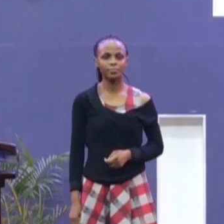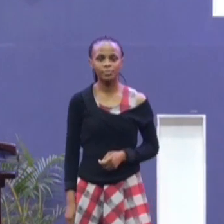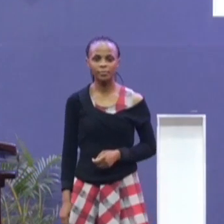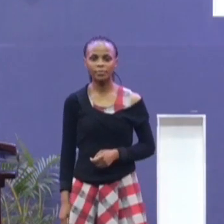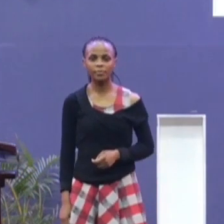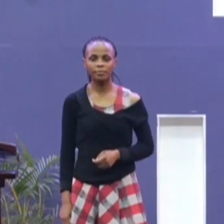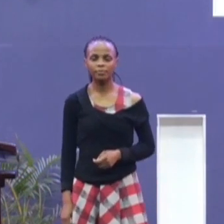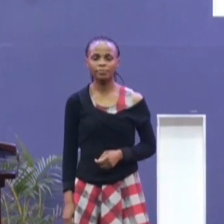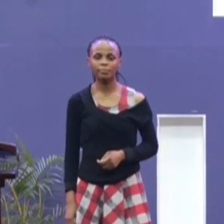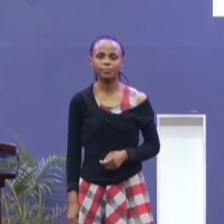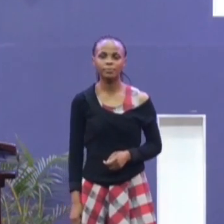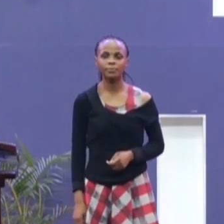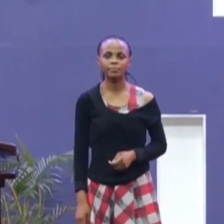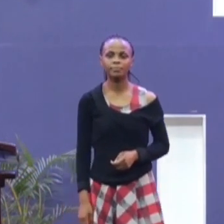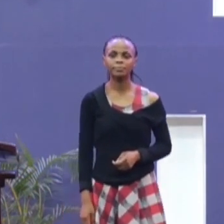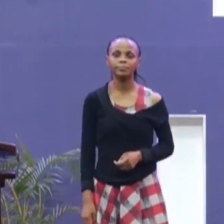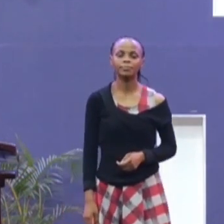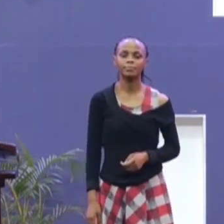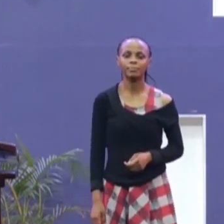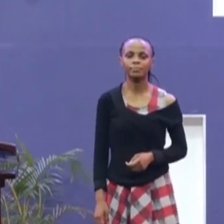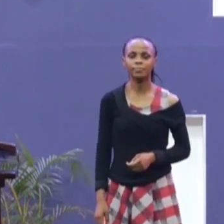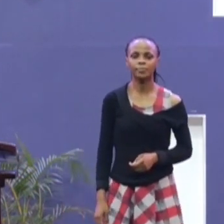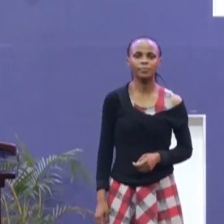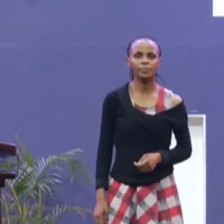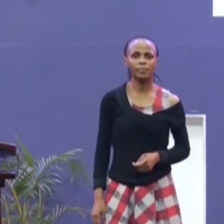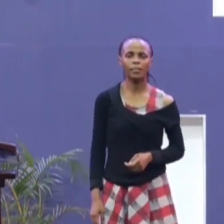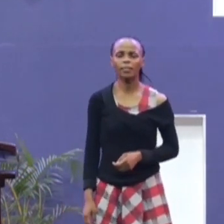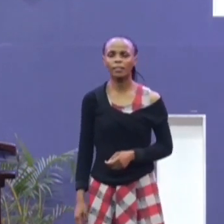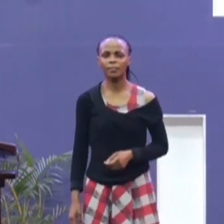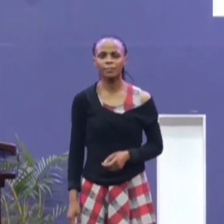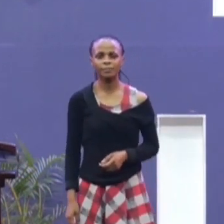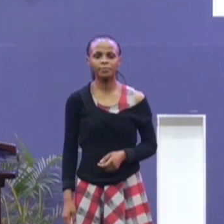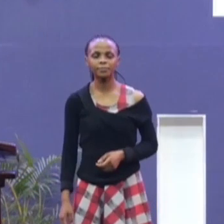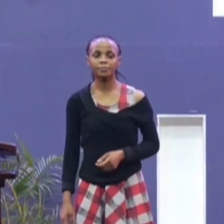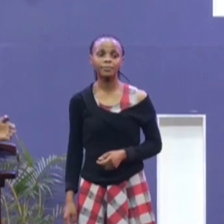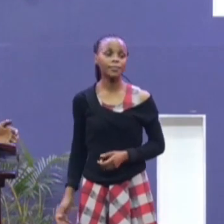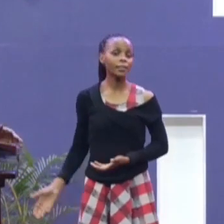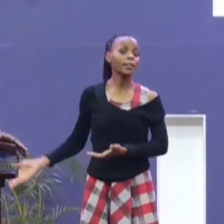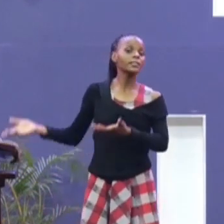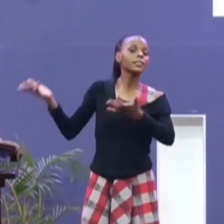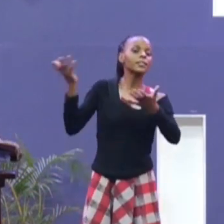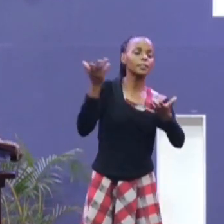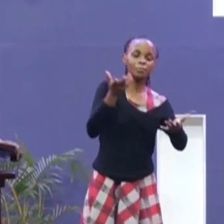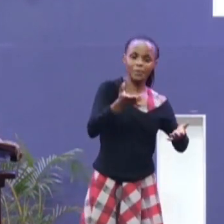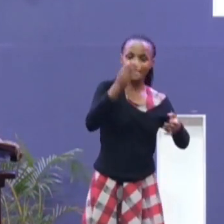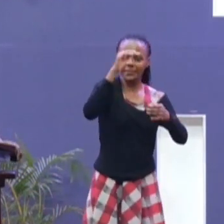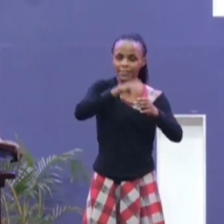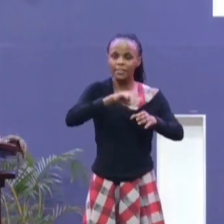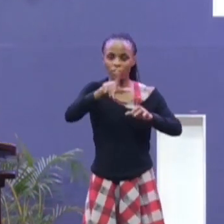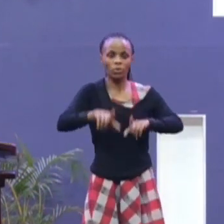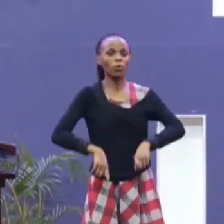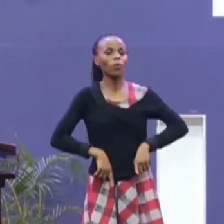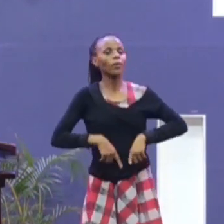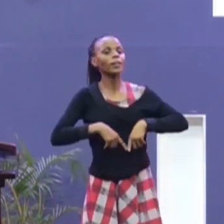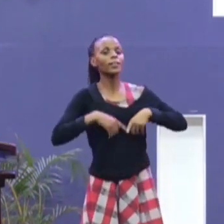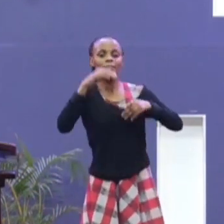the business that brings in the soaking of your life in two things that will cast out the demons, oba okwewaayo